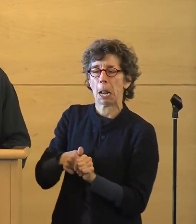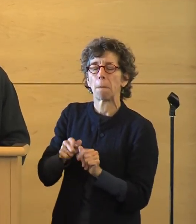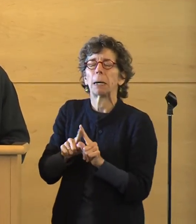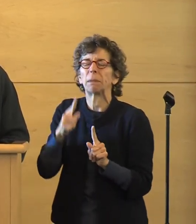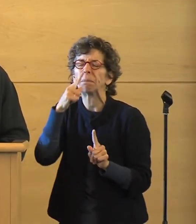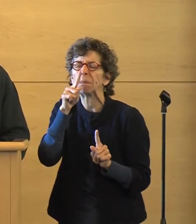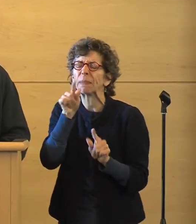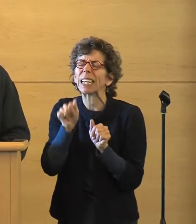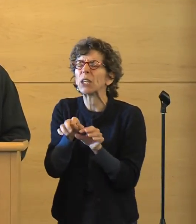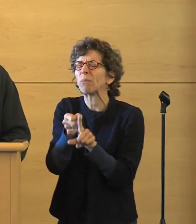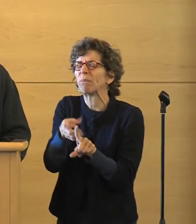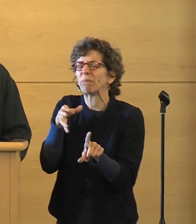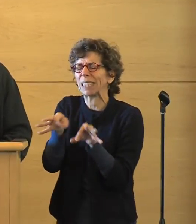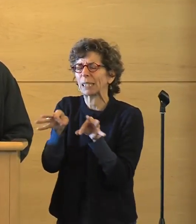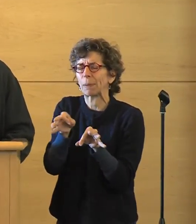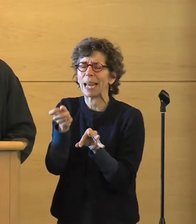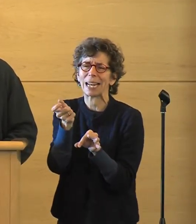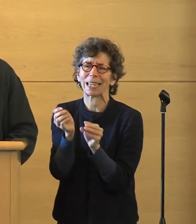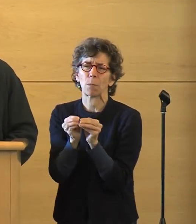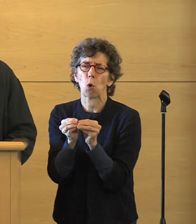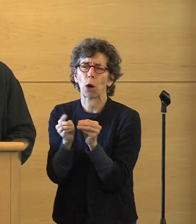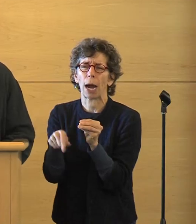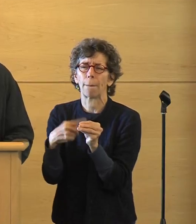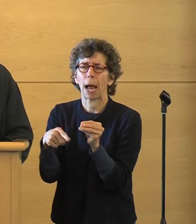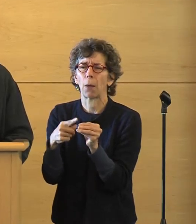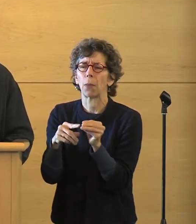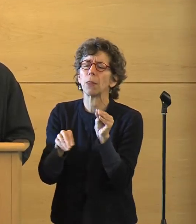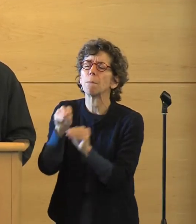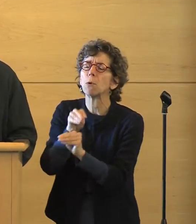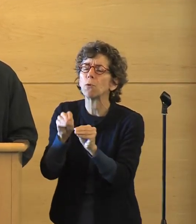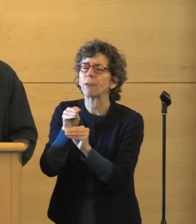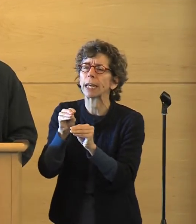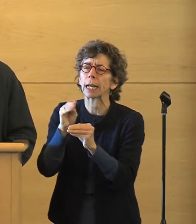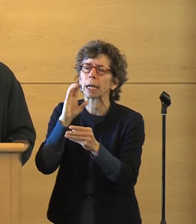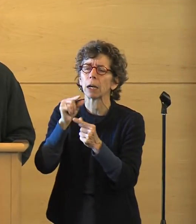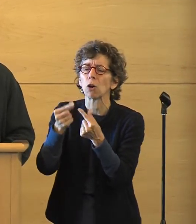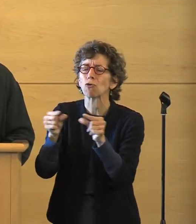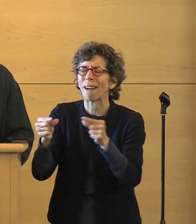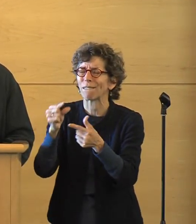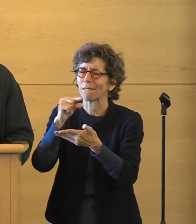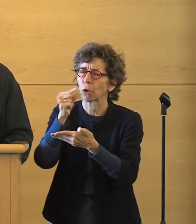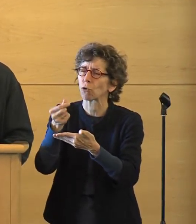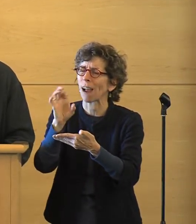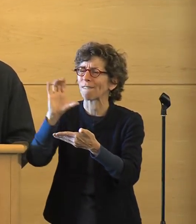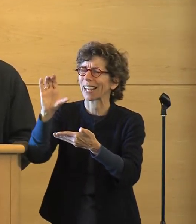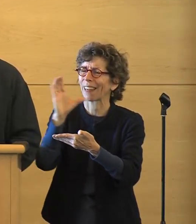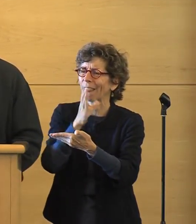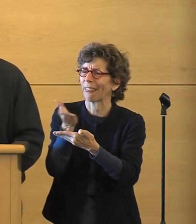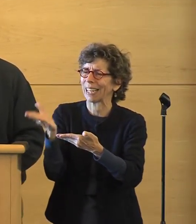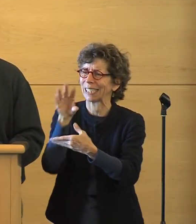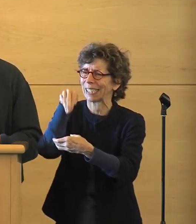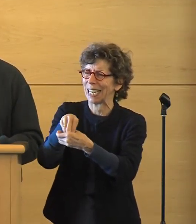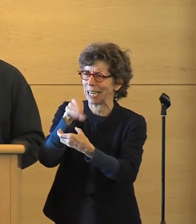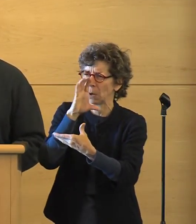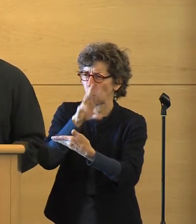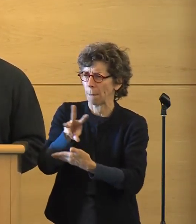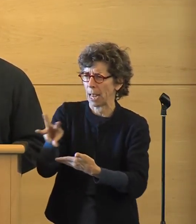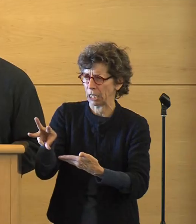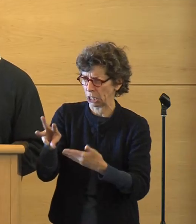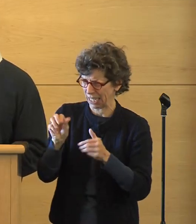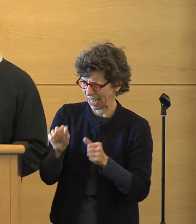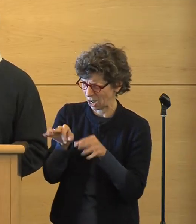picture-y things, all of them? I mean, I know I should know this. I mean, I guess how I'm going to put this a different way. I think I know the answer, but